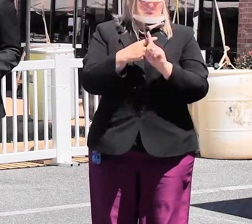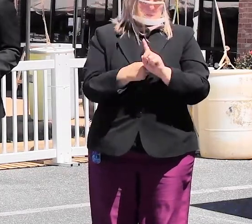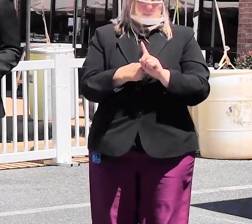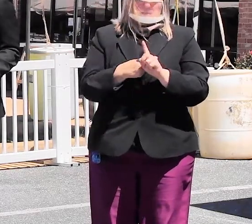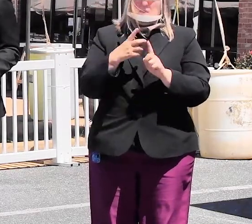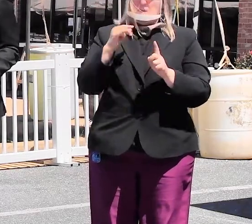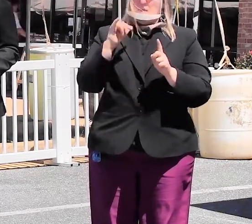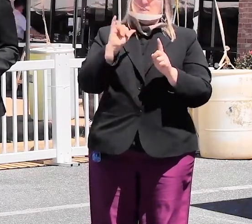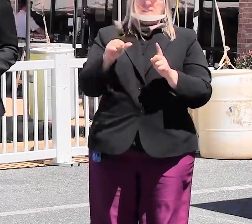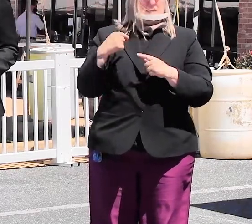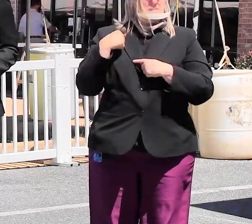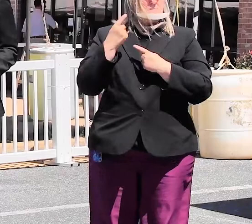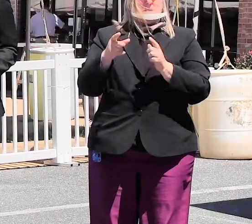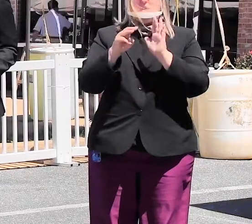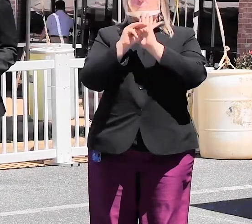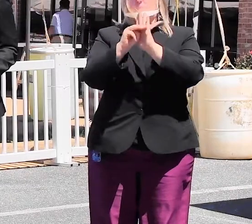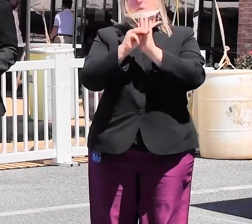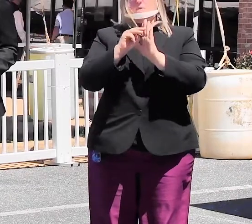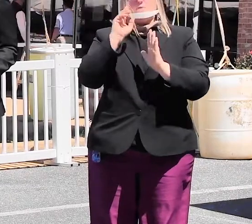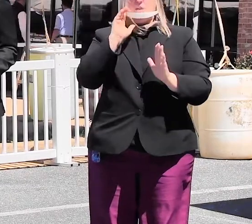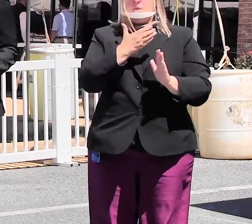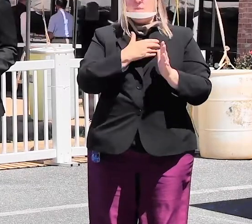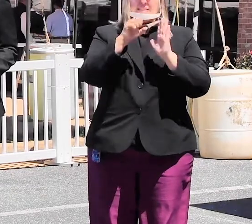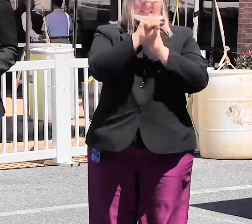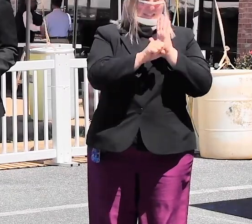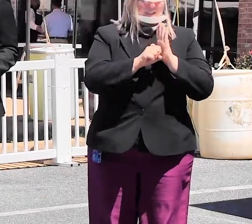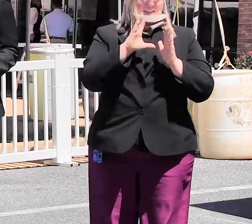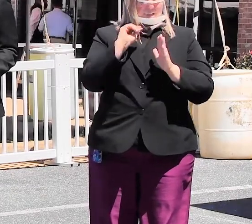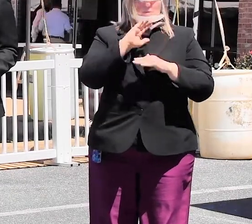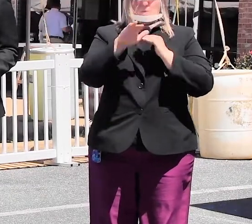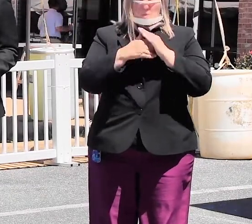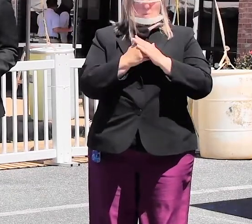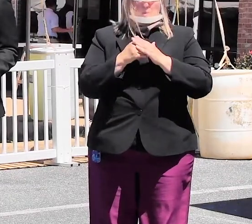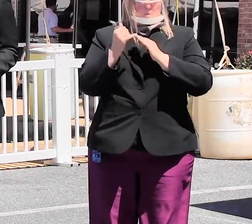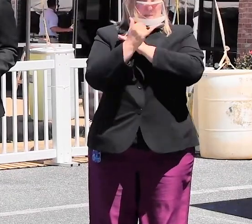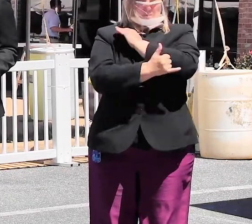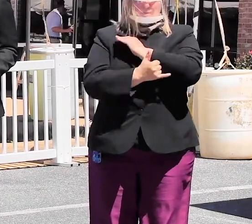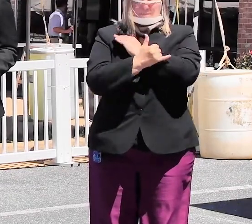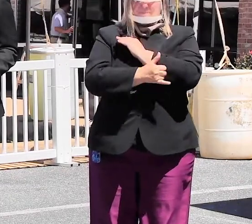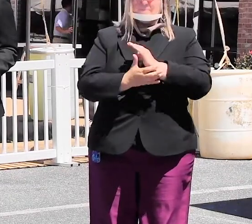a model for our state and our nation.